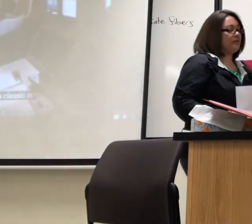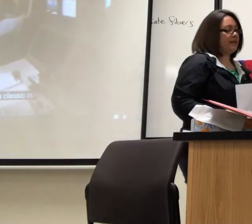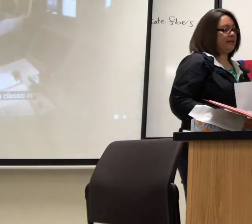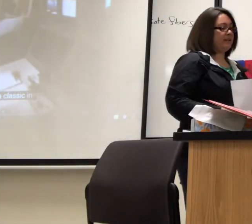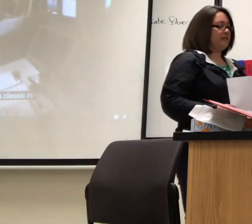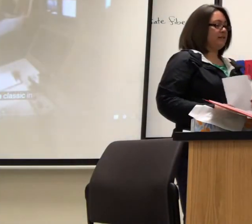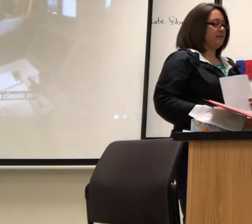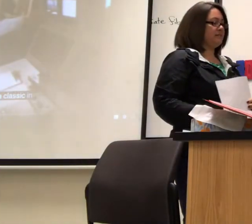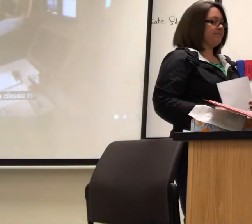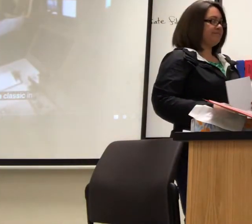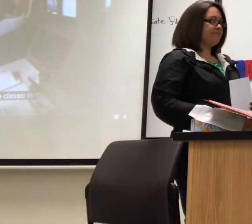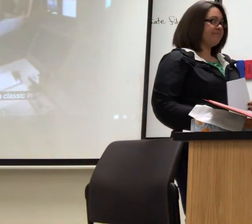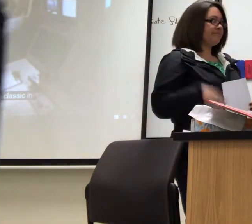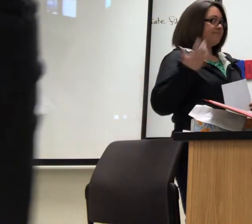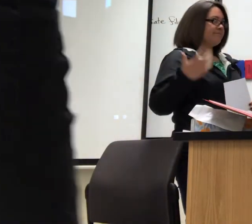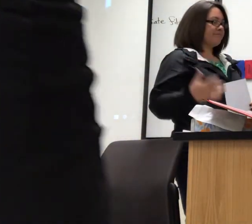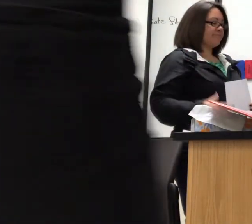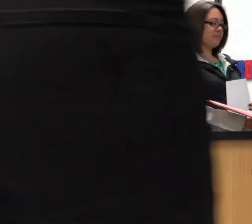you like,